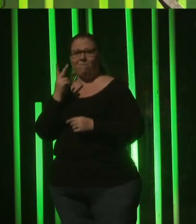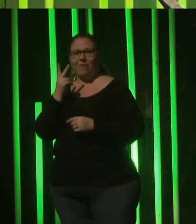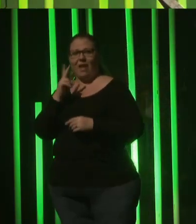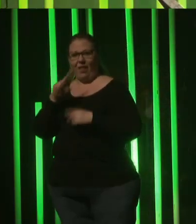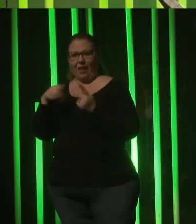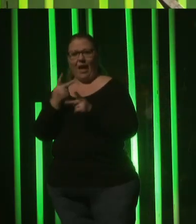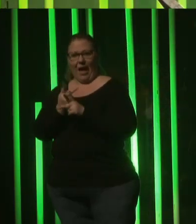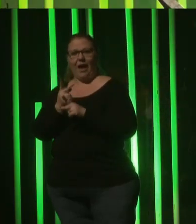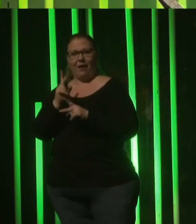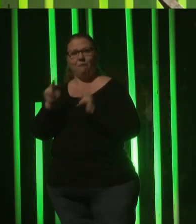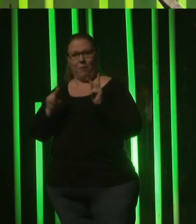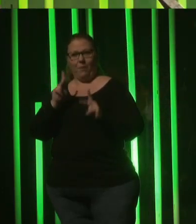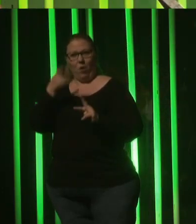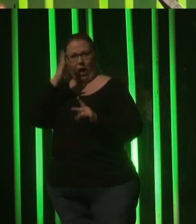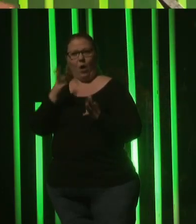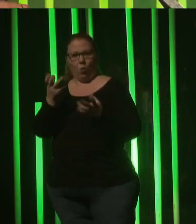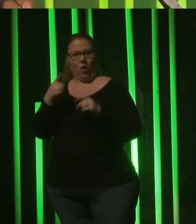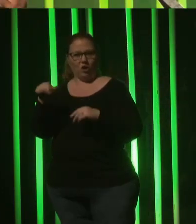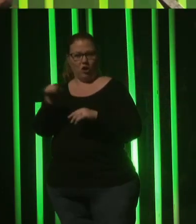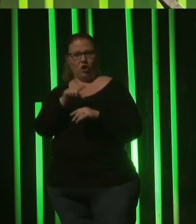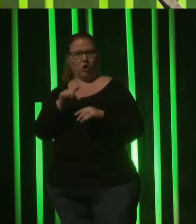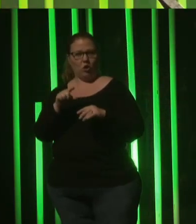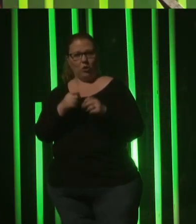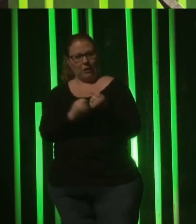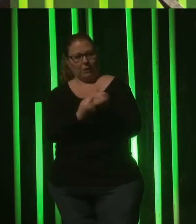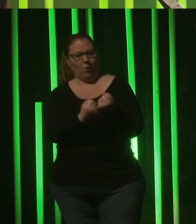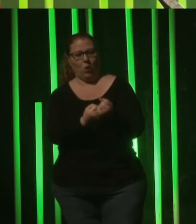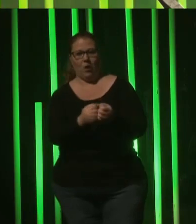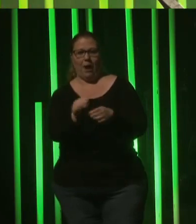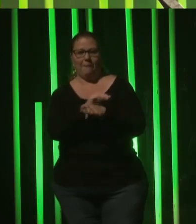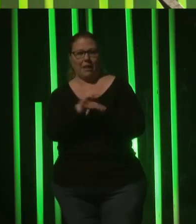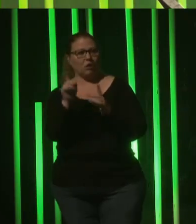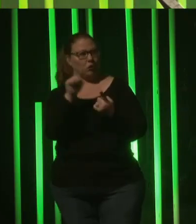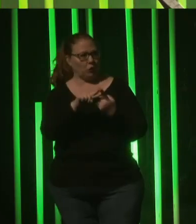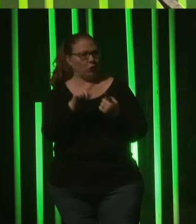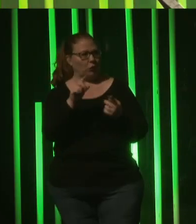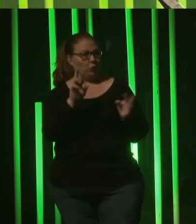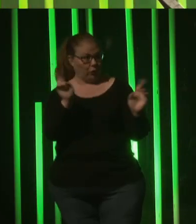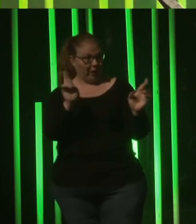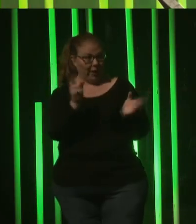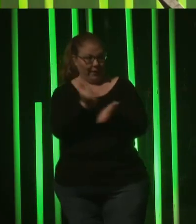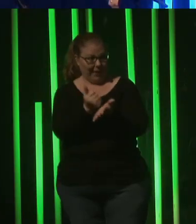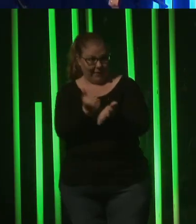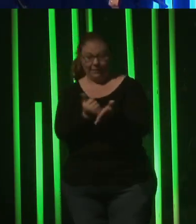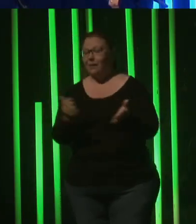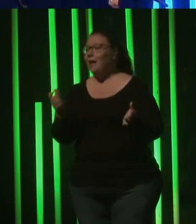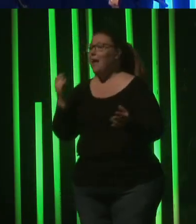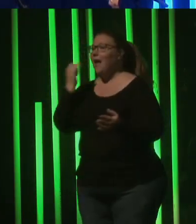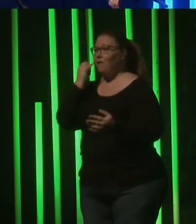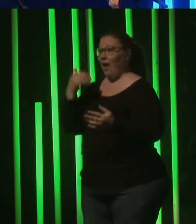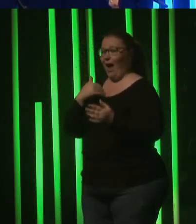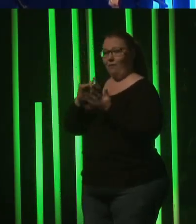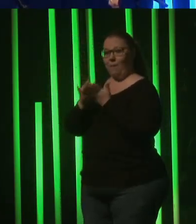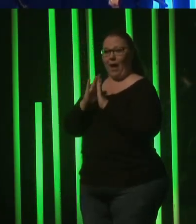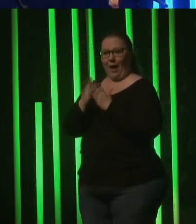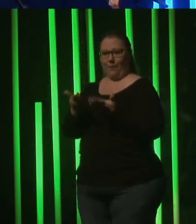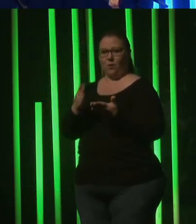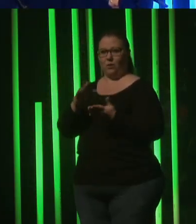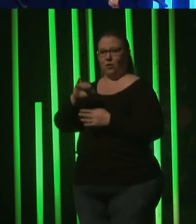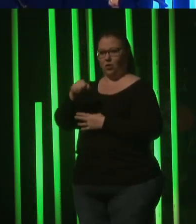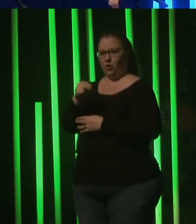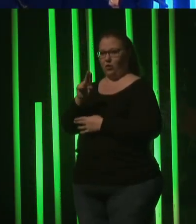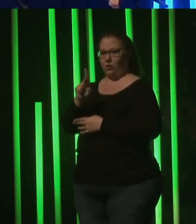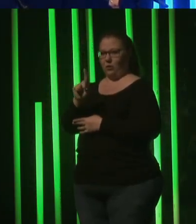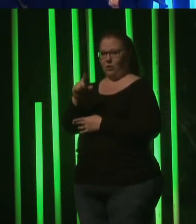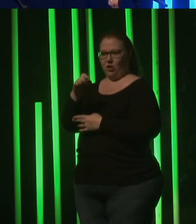expects you to minister to. Is that all right? Amen. Hey, come on, amen, help me out. Okay, so here you go. So if you have your Bibles, you can turn to Judges